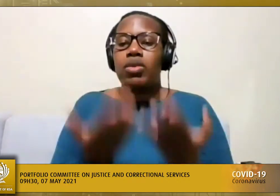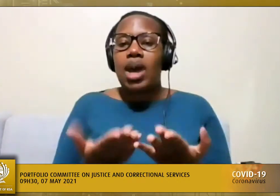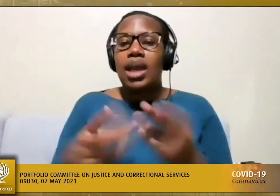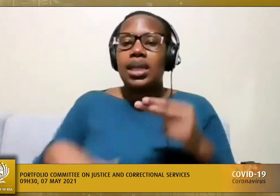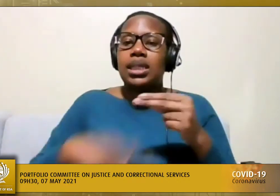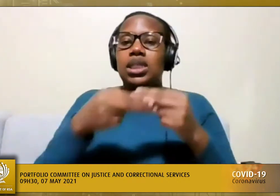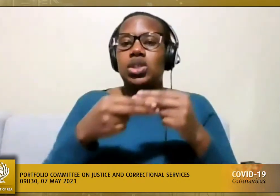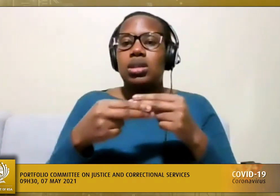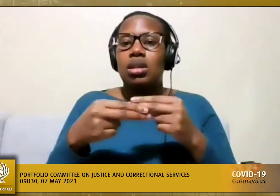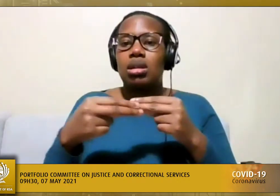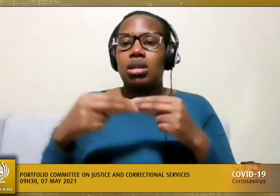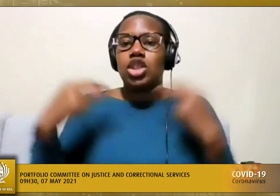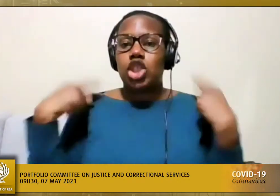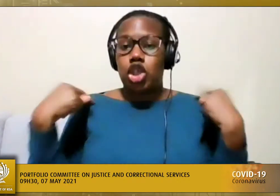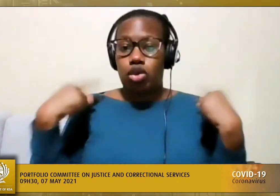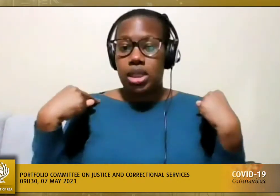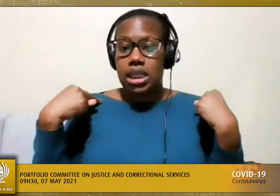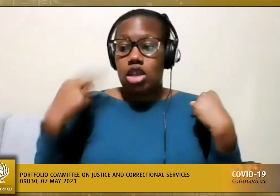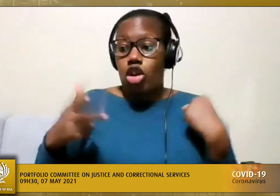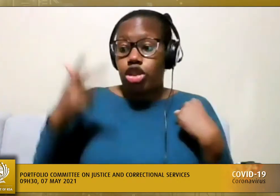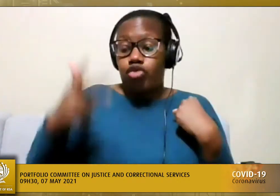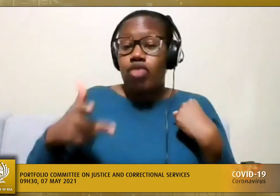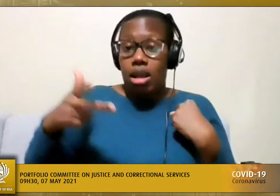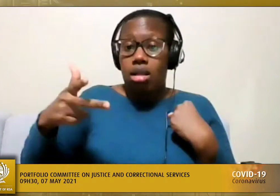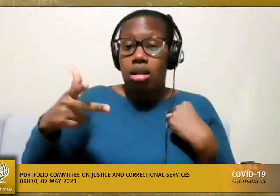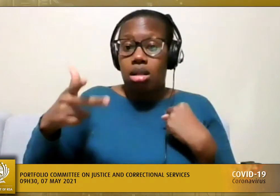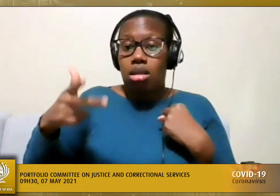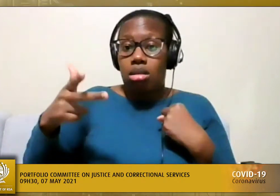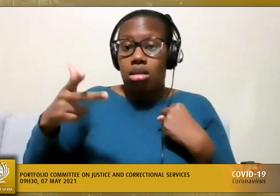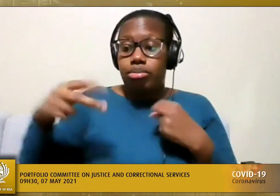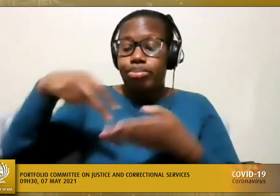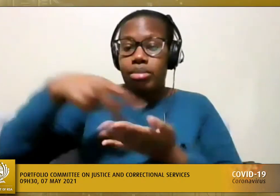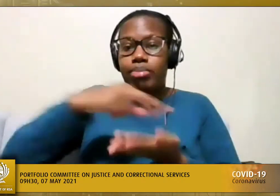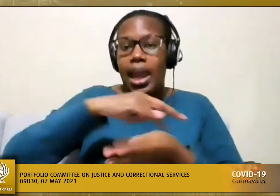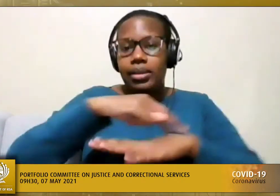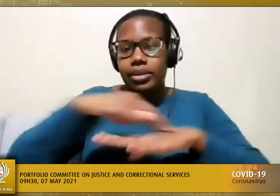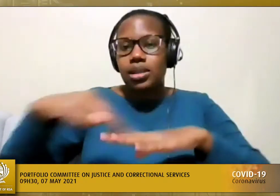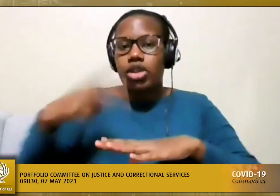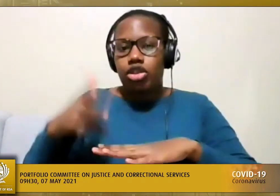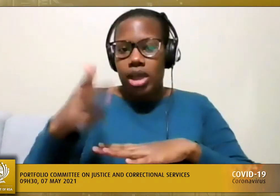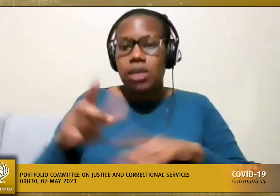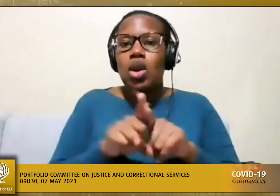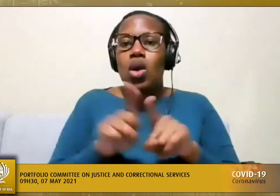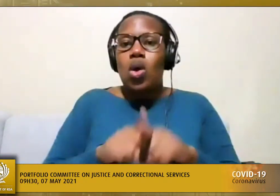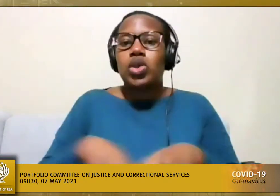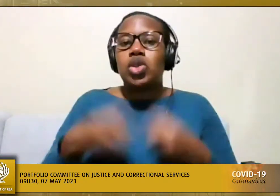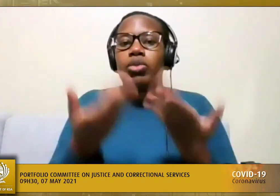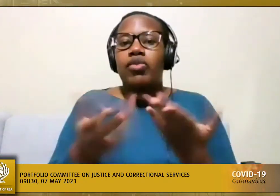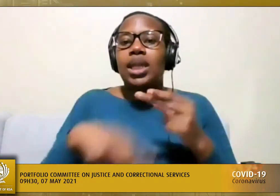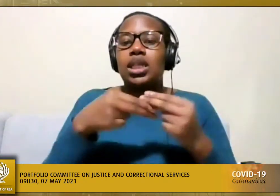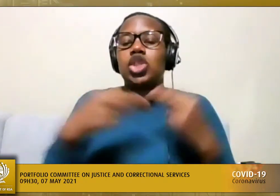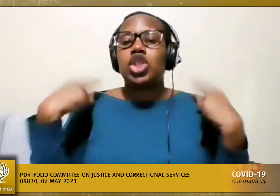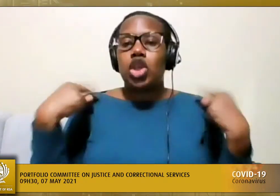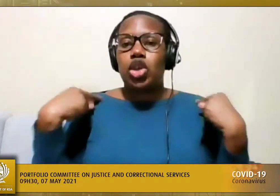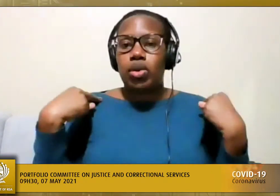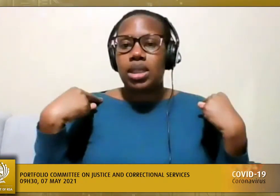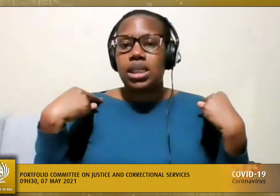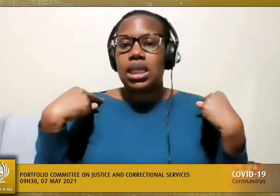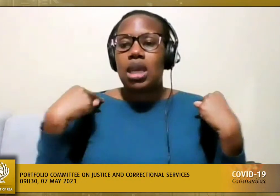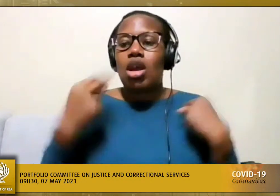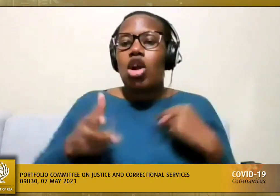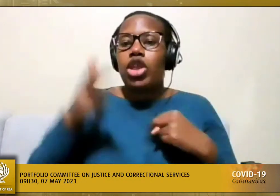under Airlines and also to provide additional Security on platforms Etc but it